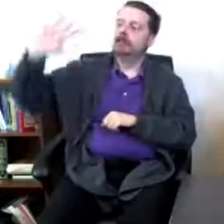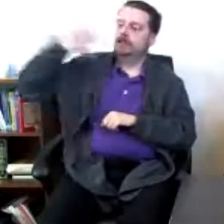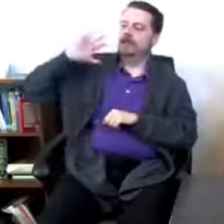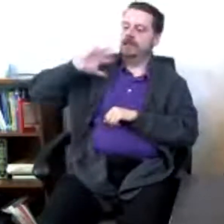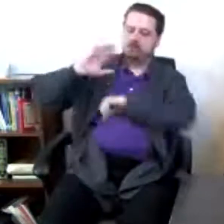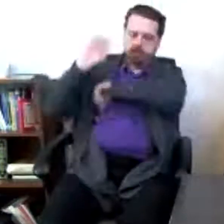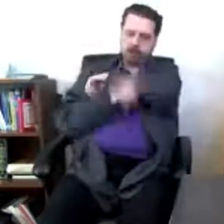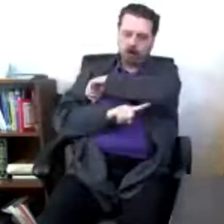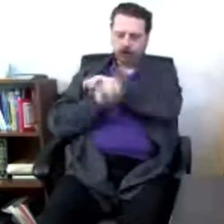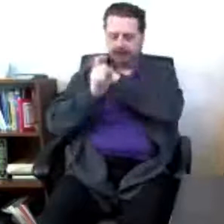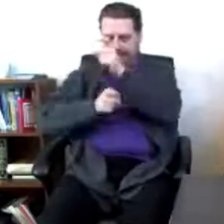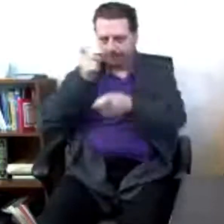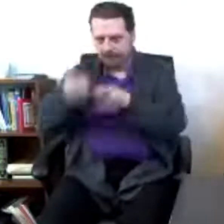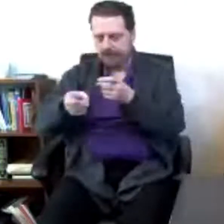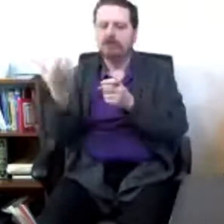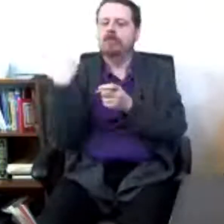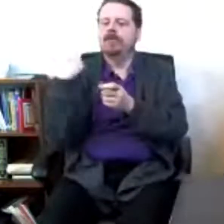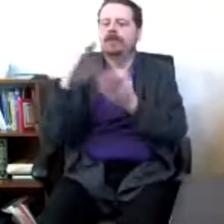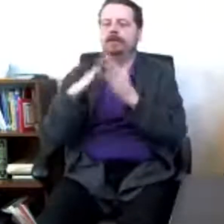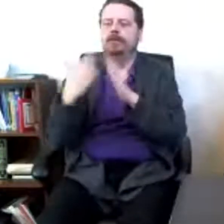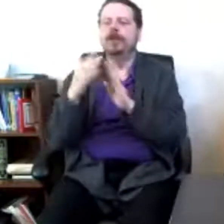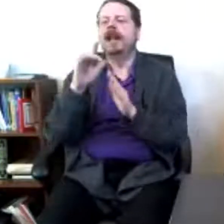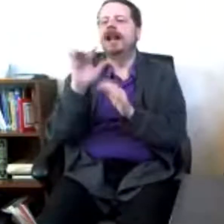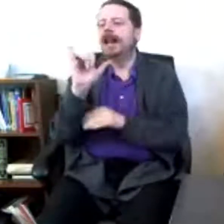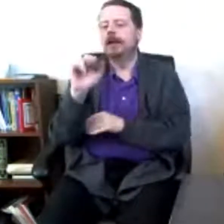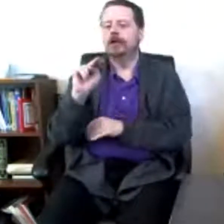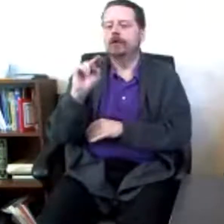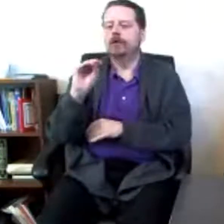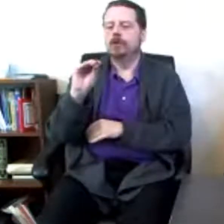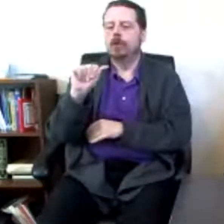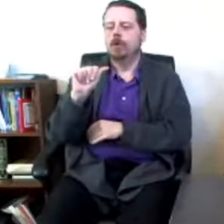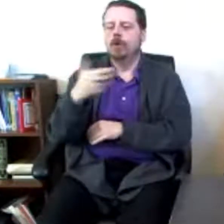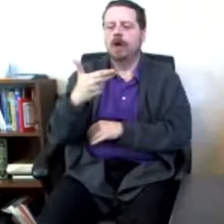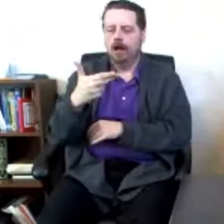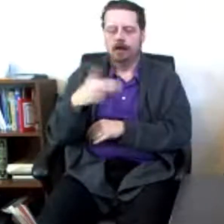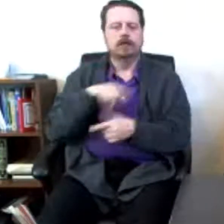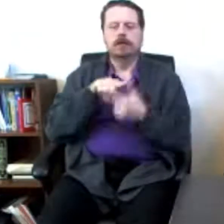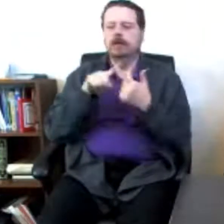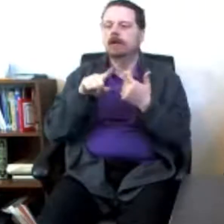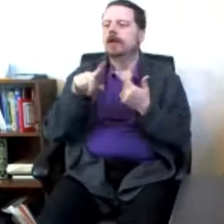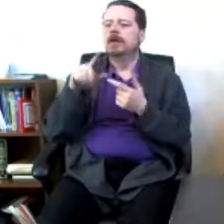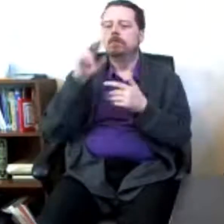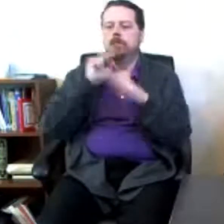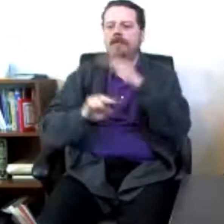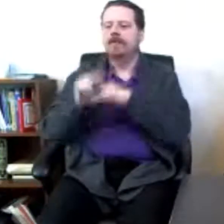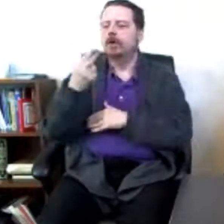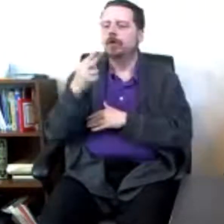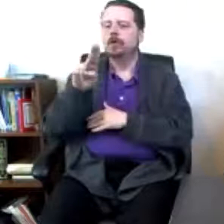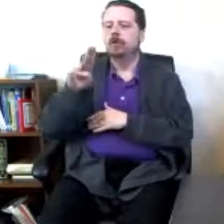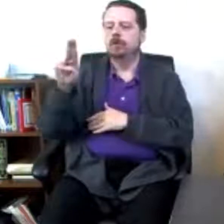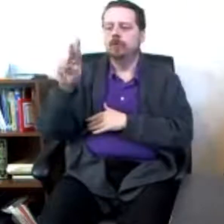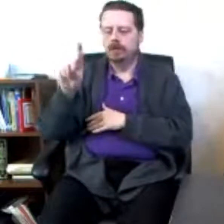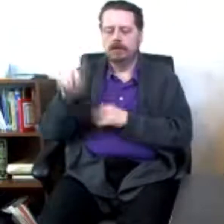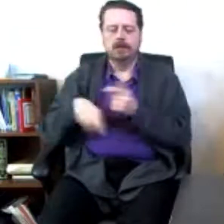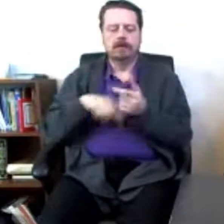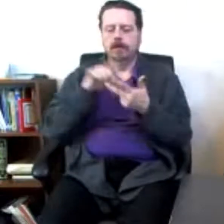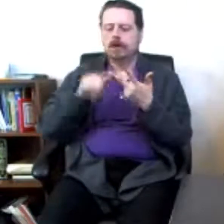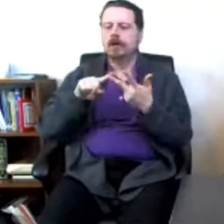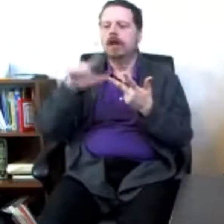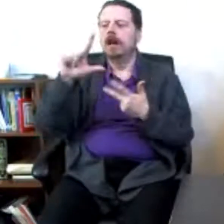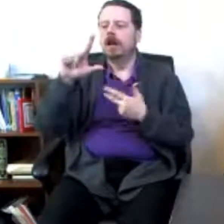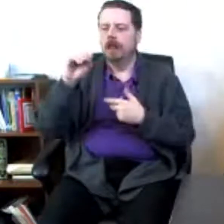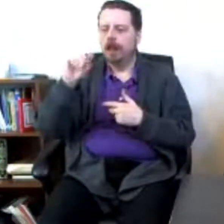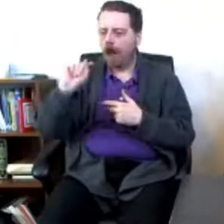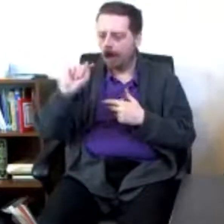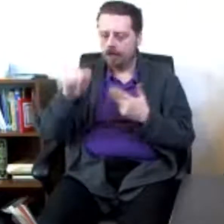previous communities, like the communities of Noah, the communities of Prophet Hud or Lot or other